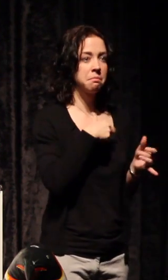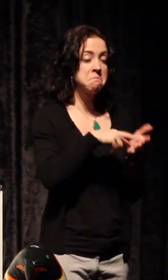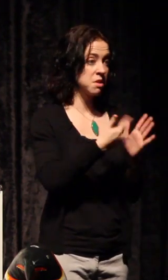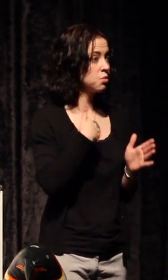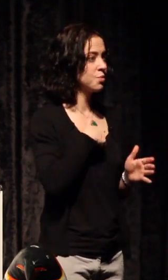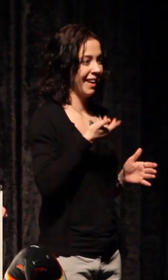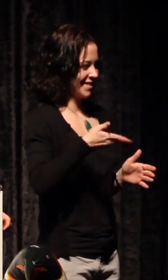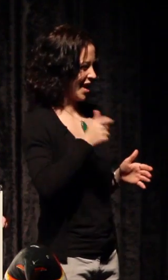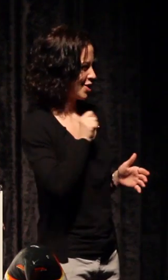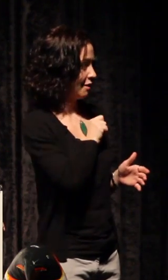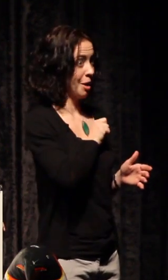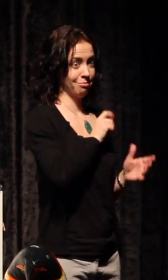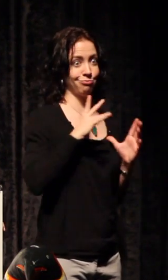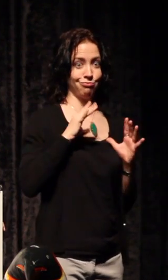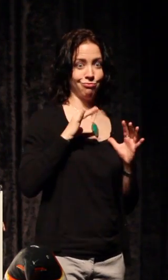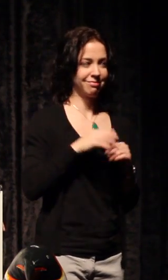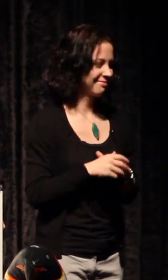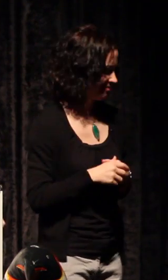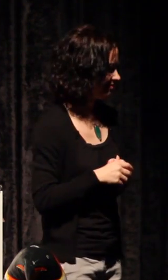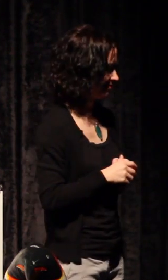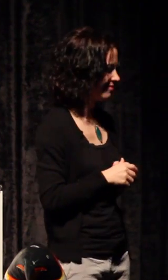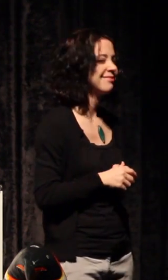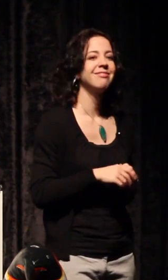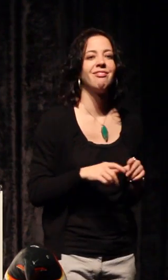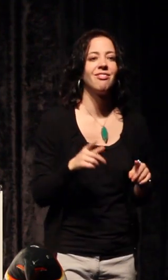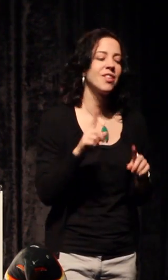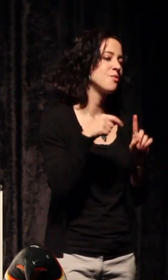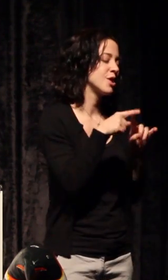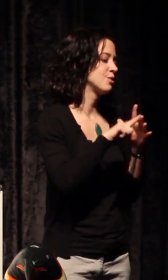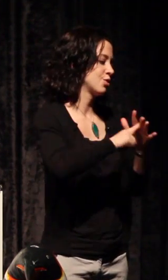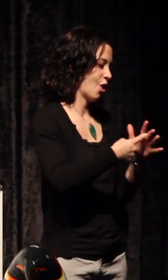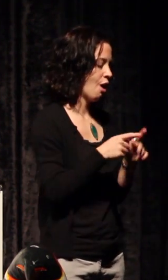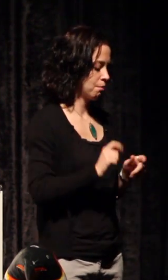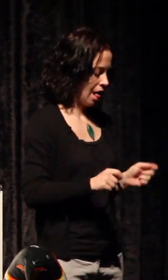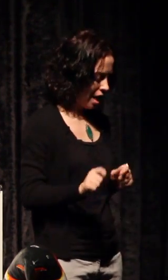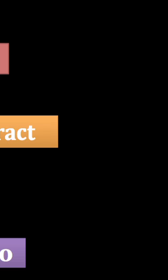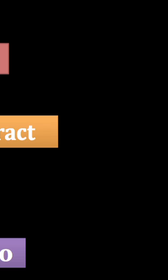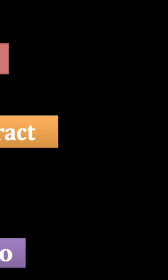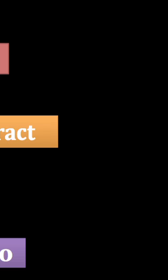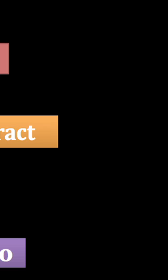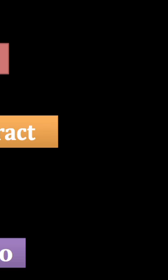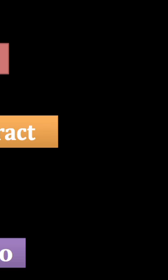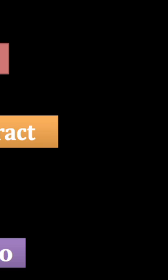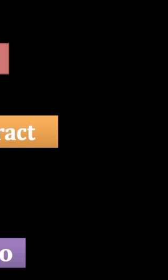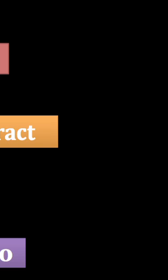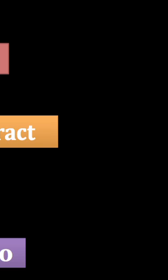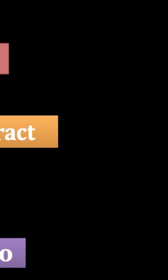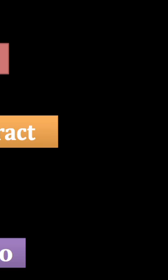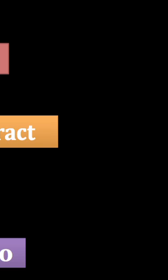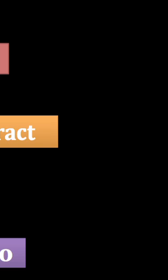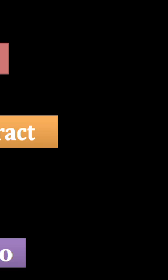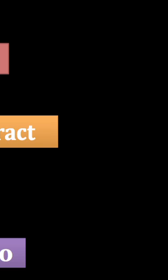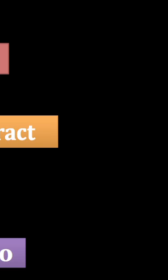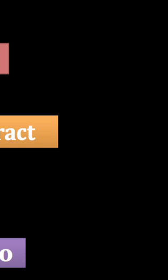Worked out just great. Now, when you start playing in music a lot, you encounter these new terms like gig. Strange